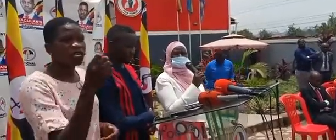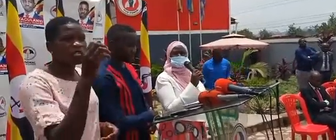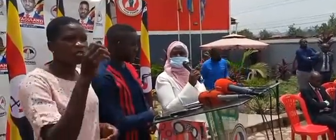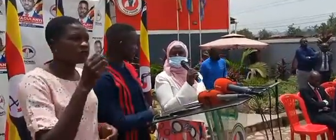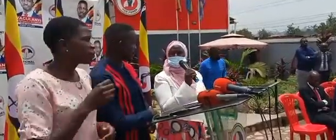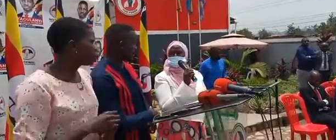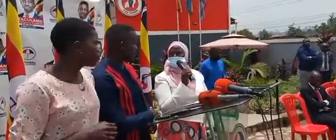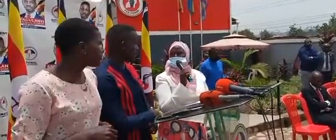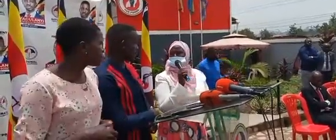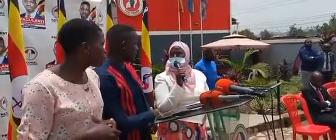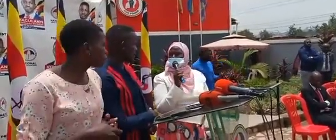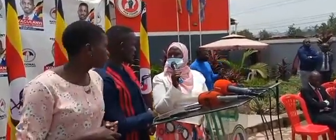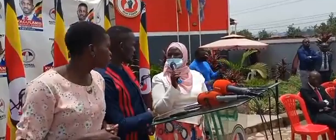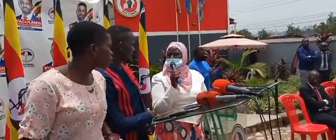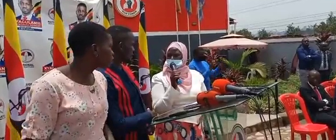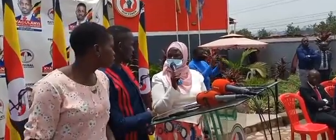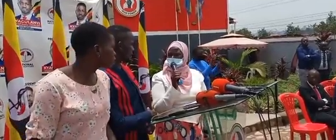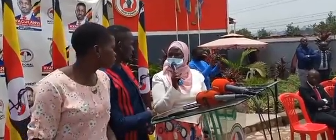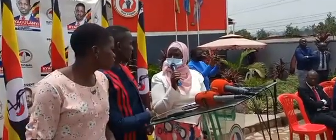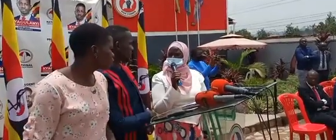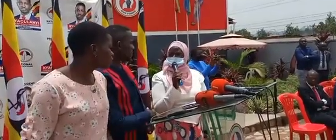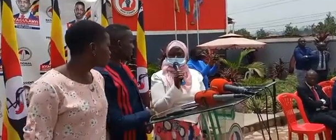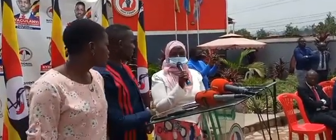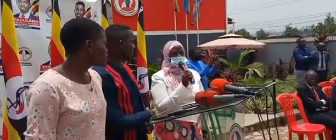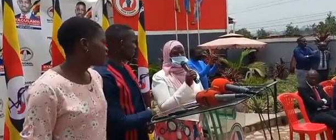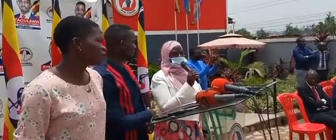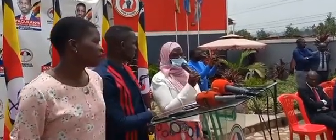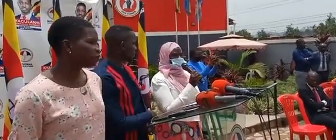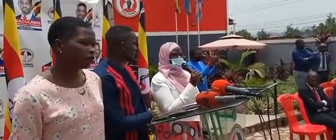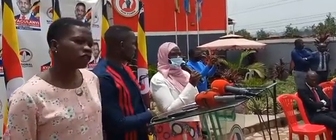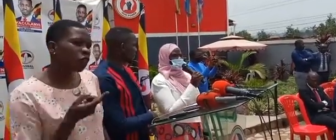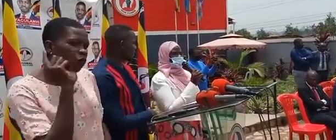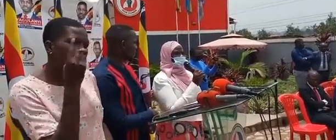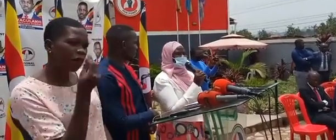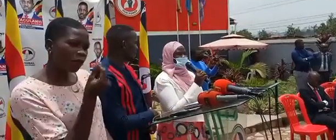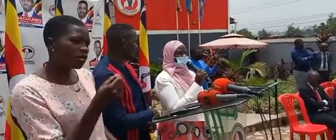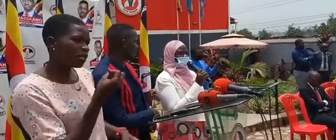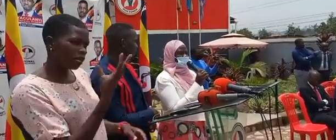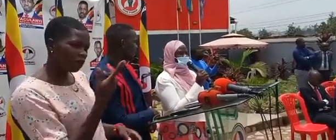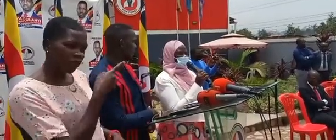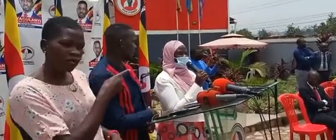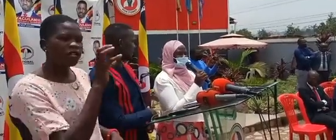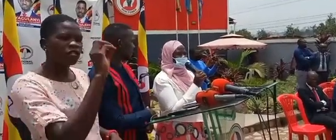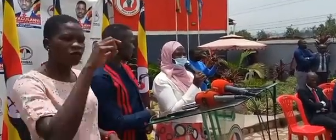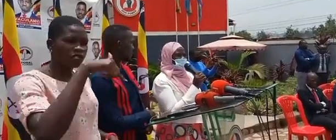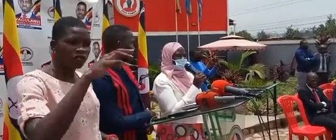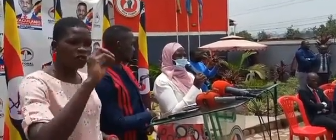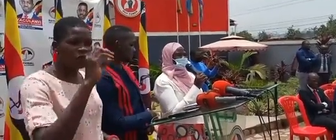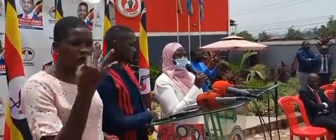Daniel, on your road. Daniel, on your road.